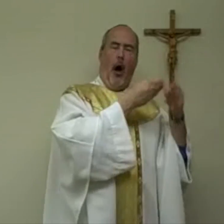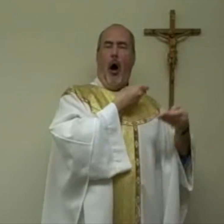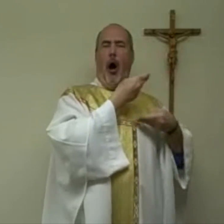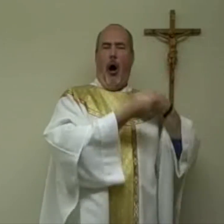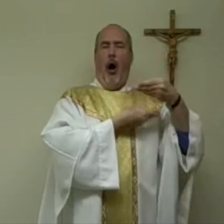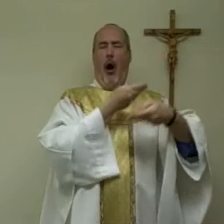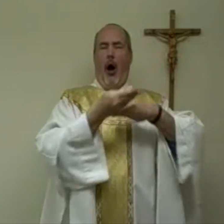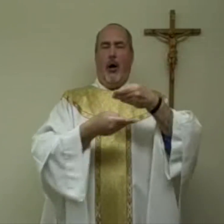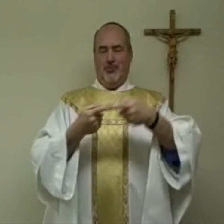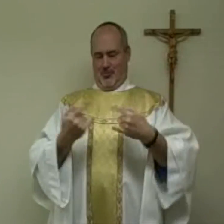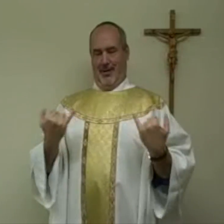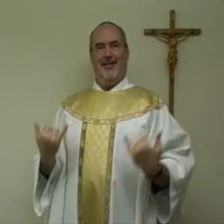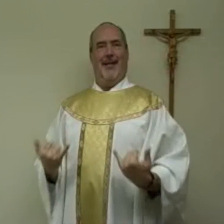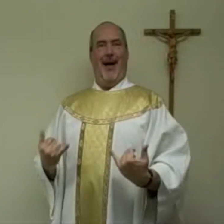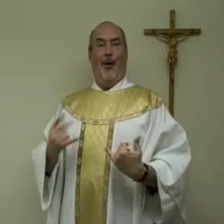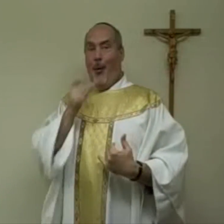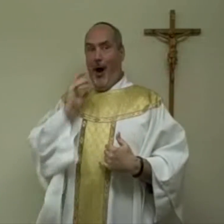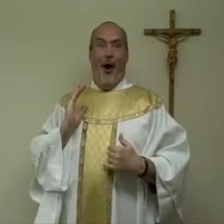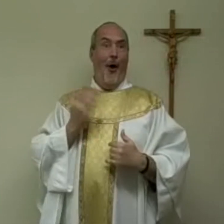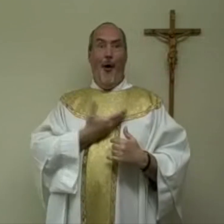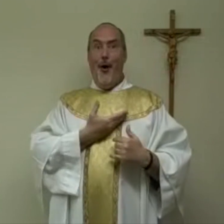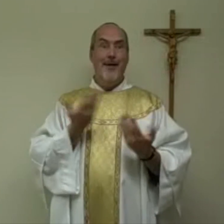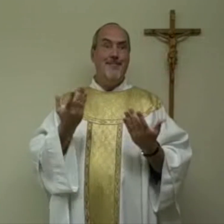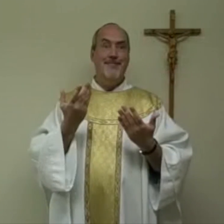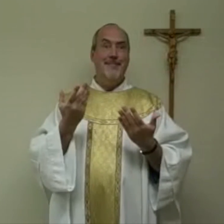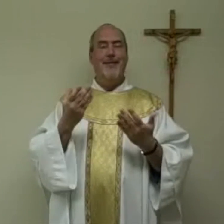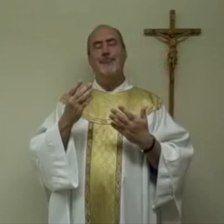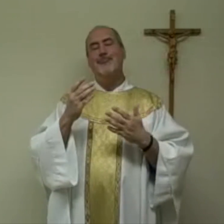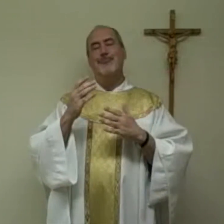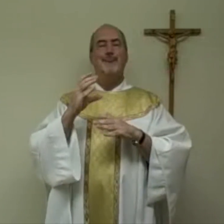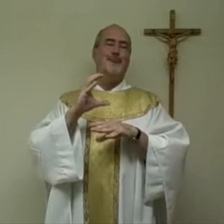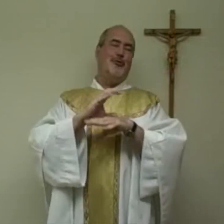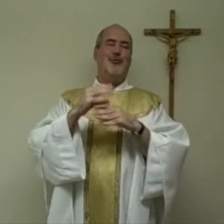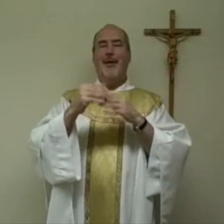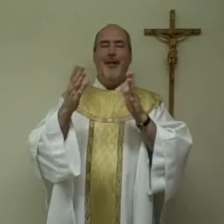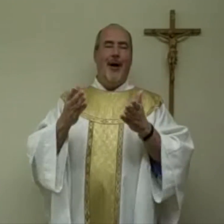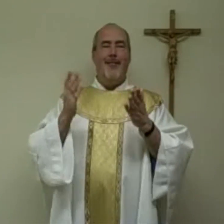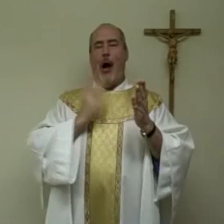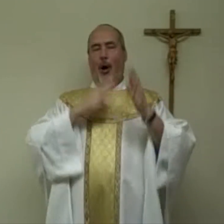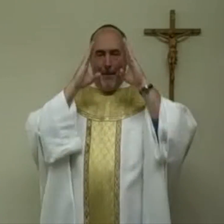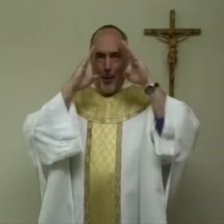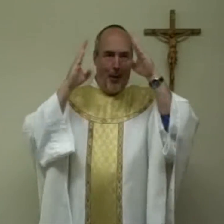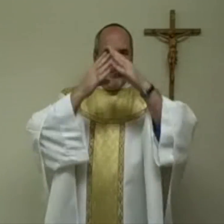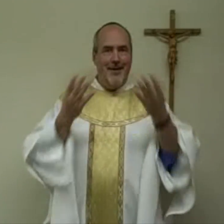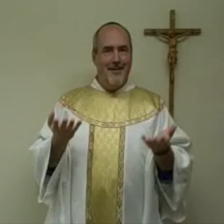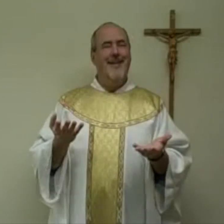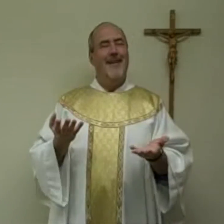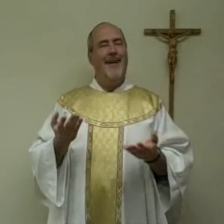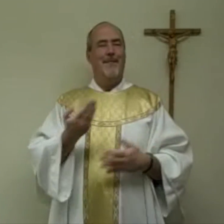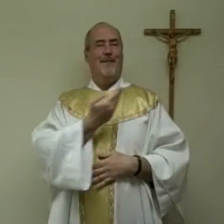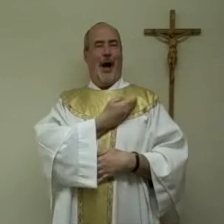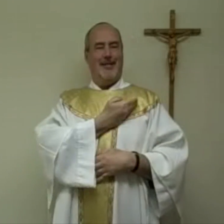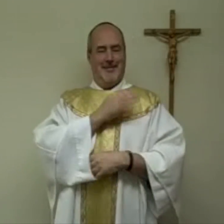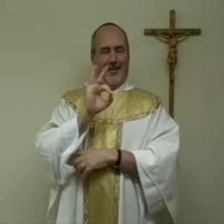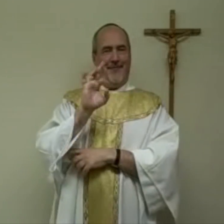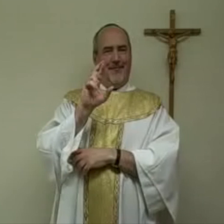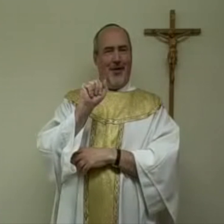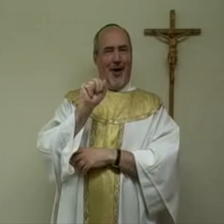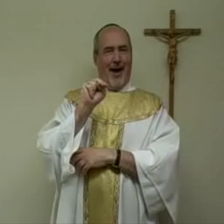Pope, and there were popes generation after generation until today when we have the church leader, our Pope,